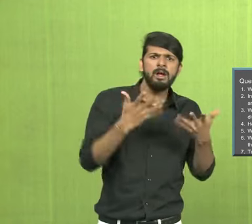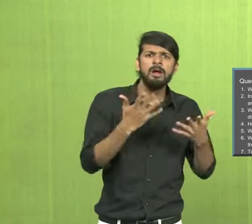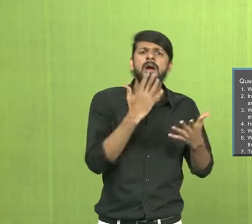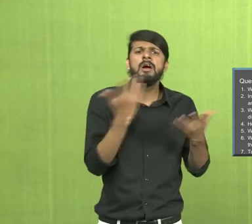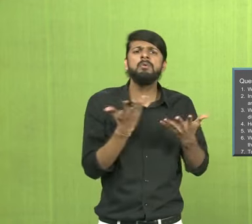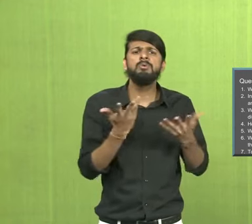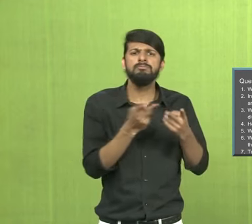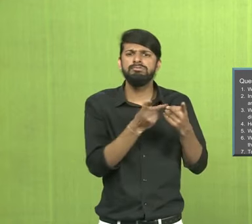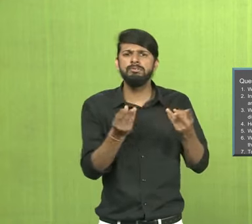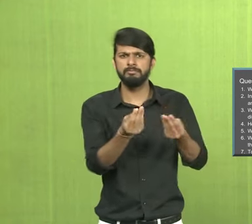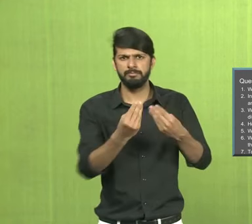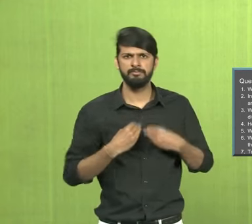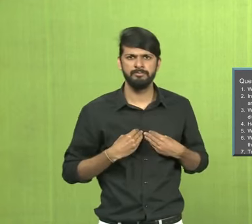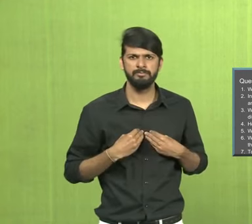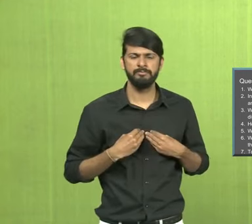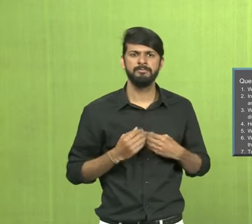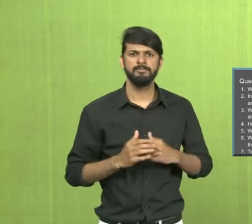what are the colors used in Kalamkari?